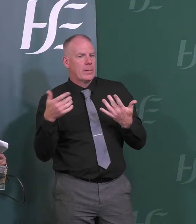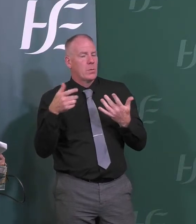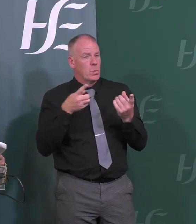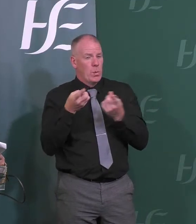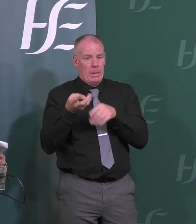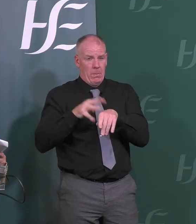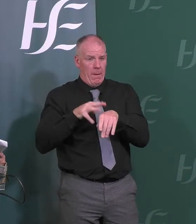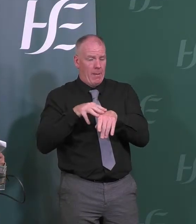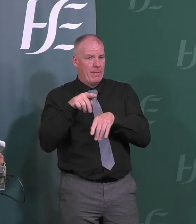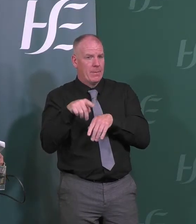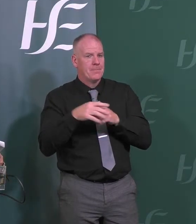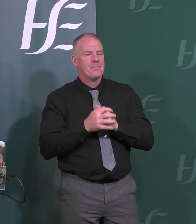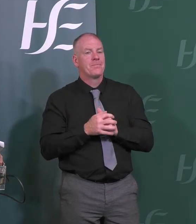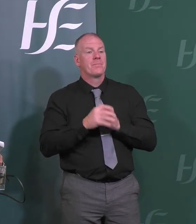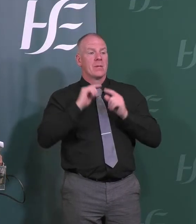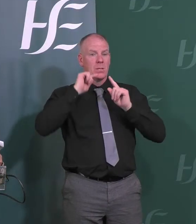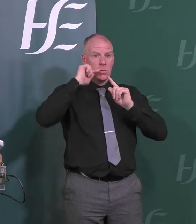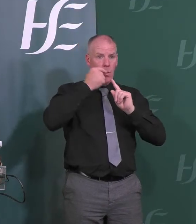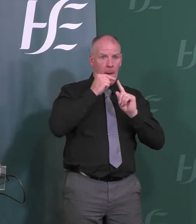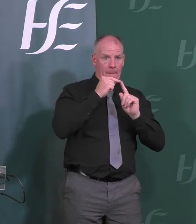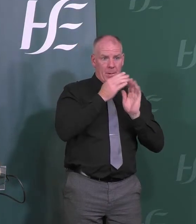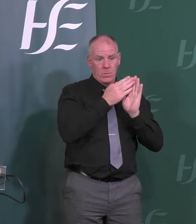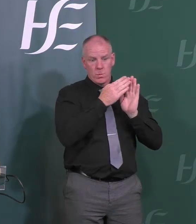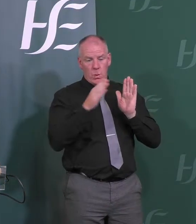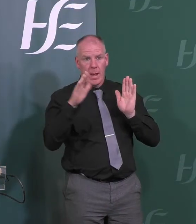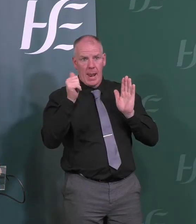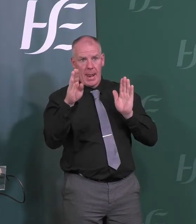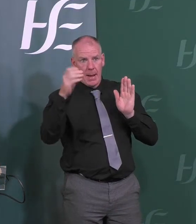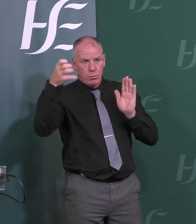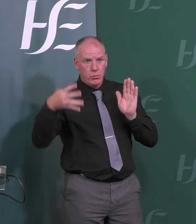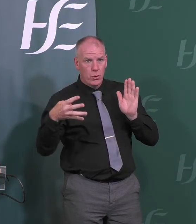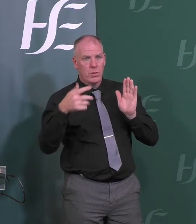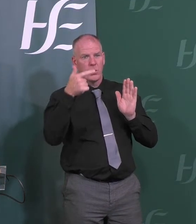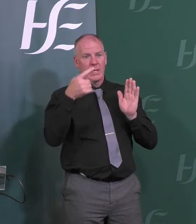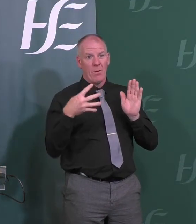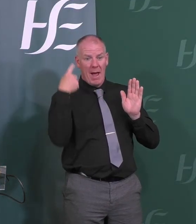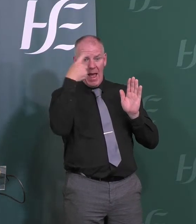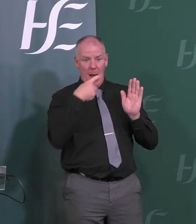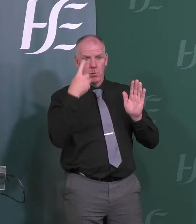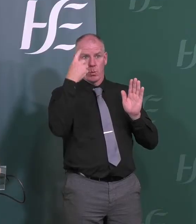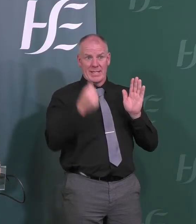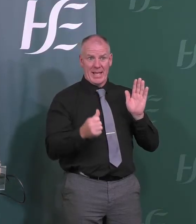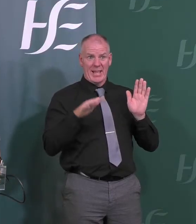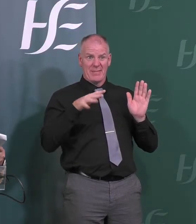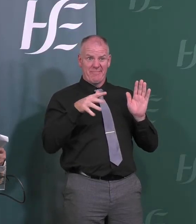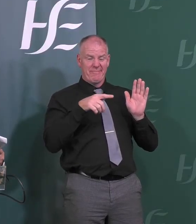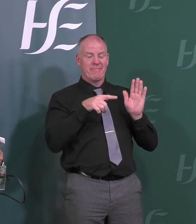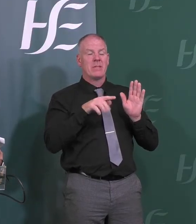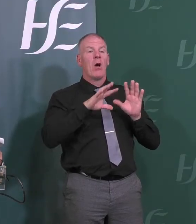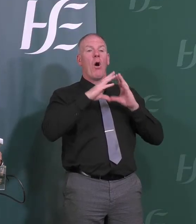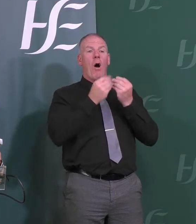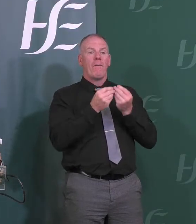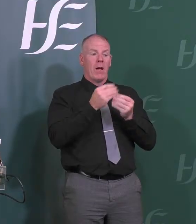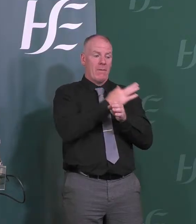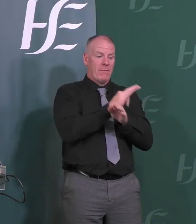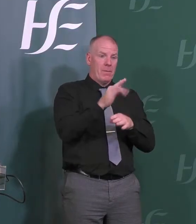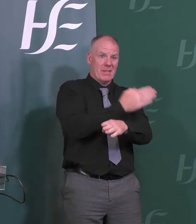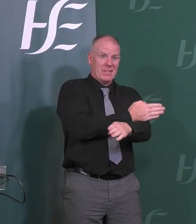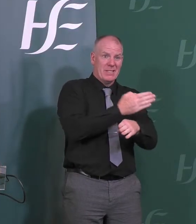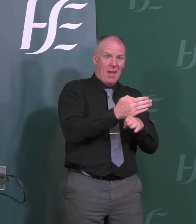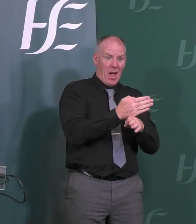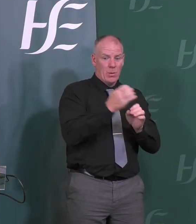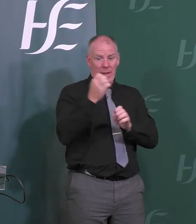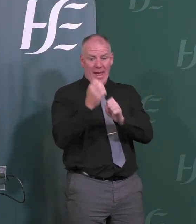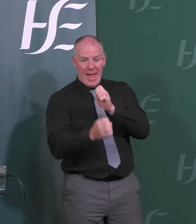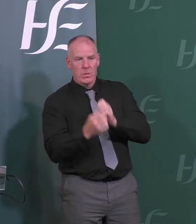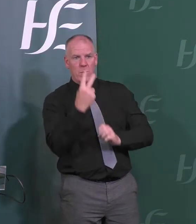quite well. The swab to lab result within 24 hours is now the median. The overall end-to-end process is within 2